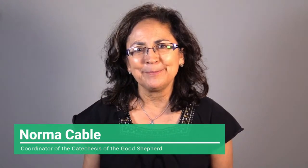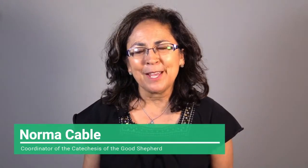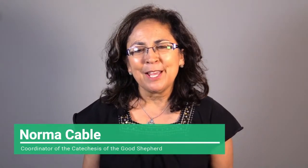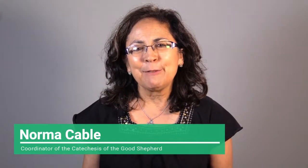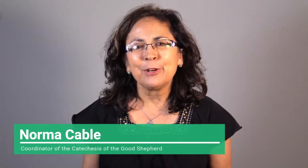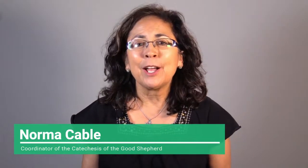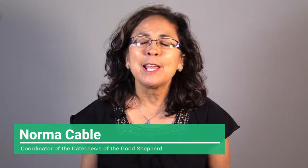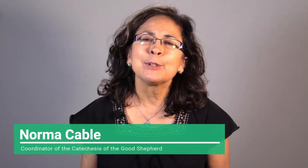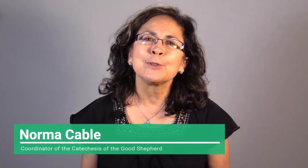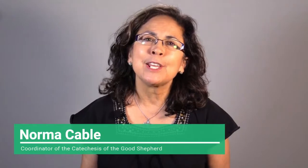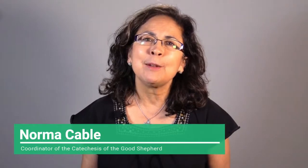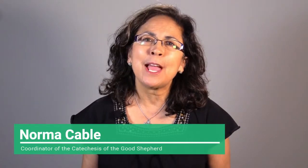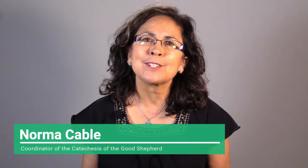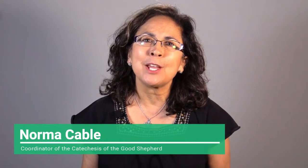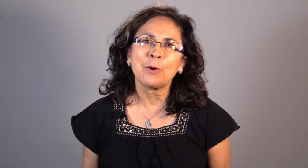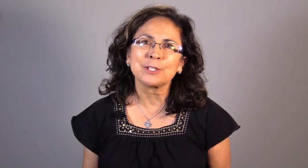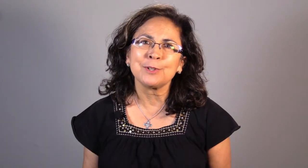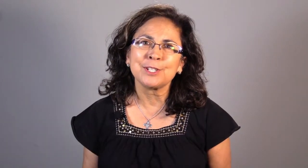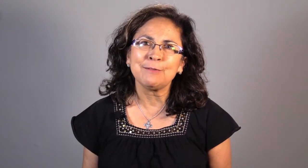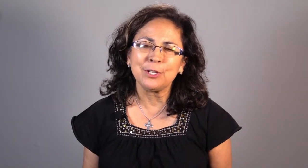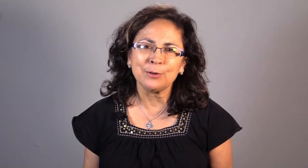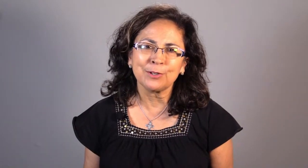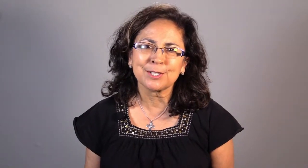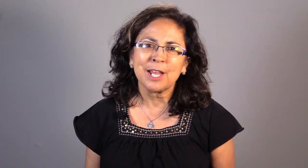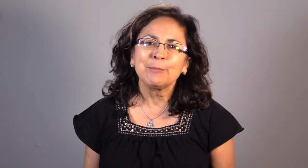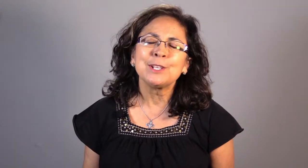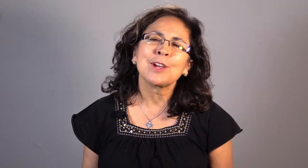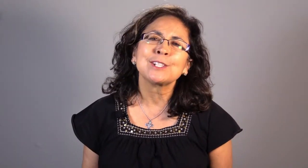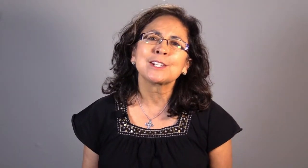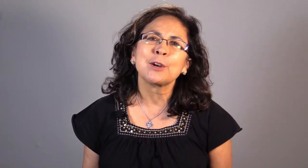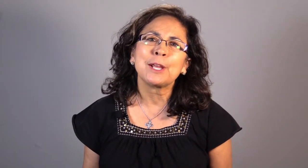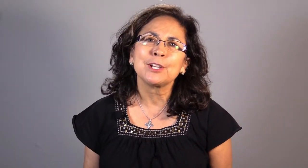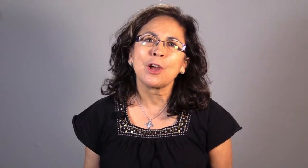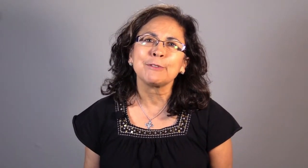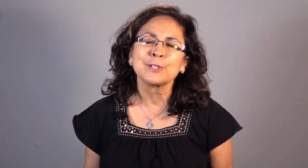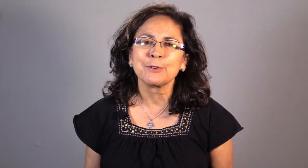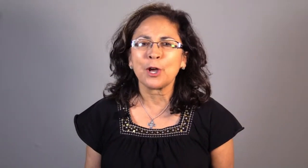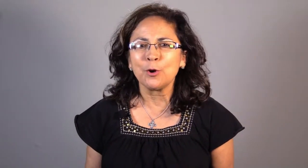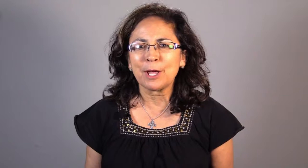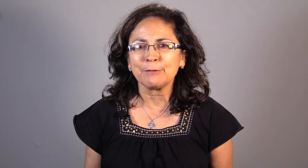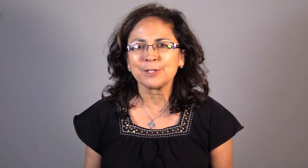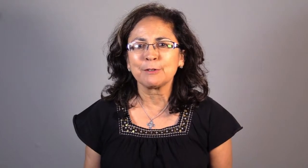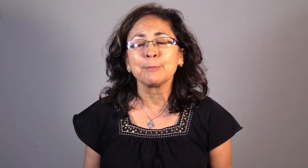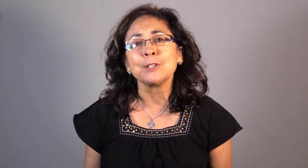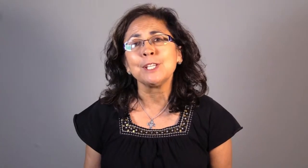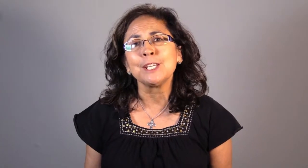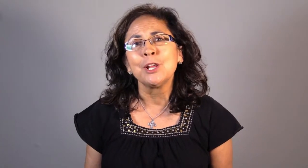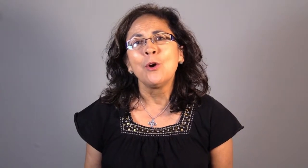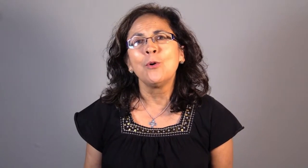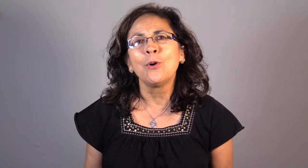welcome. If you're unable to attend Mass and want to receive the Eucharist, please contact our parish office for a homebound visit